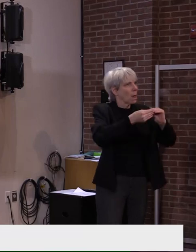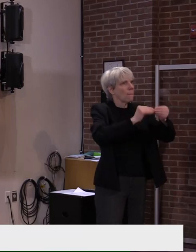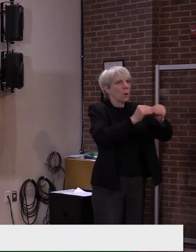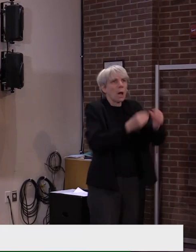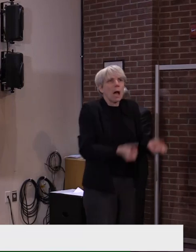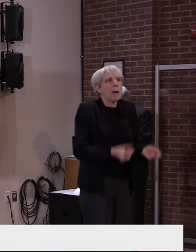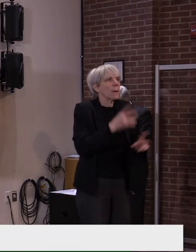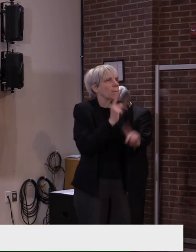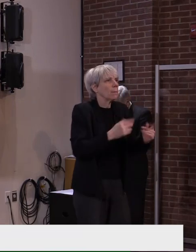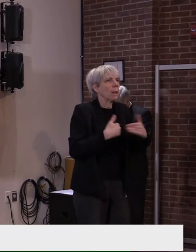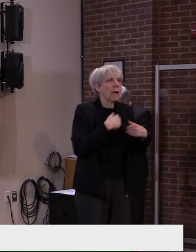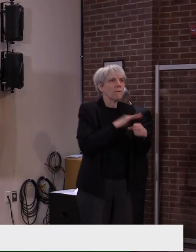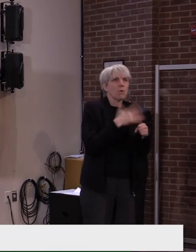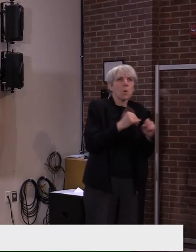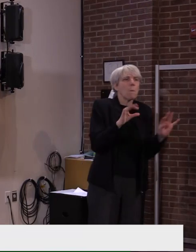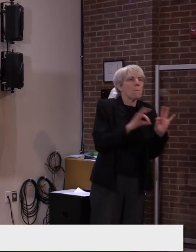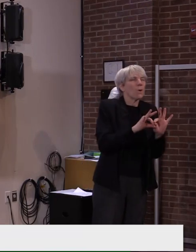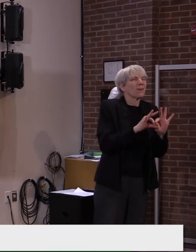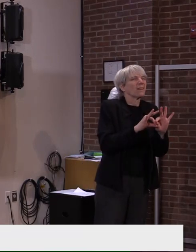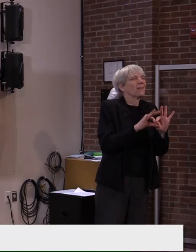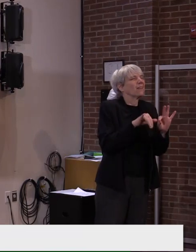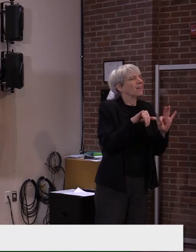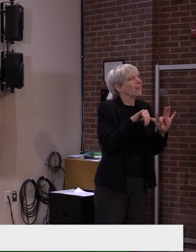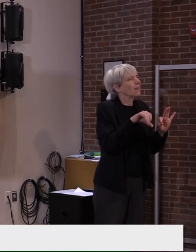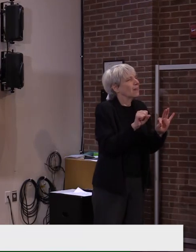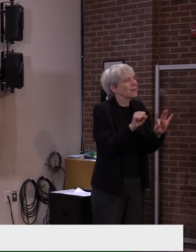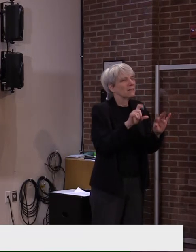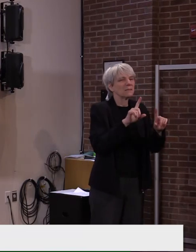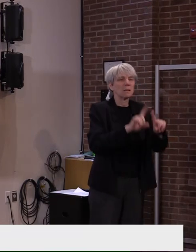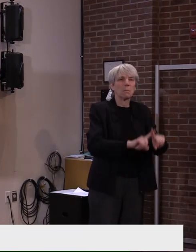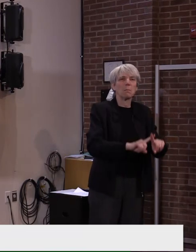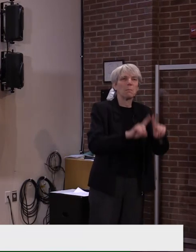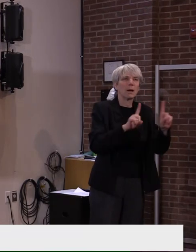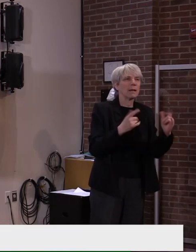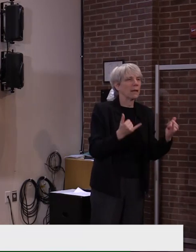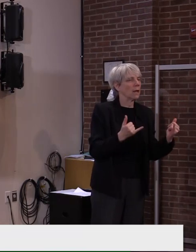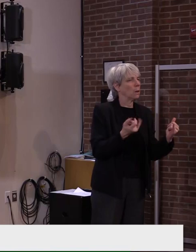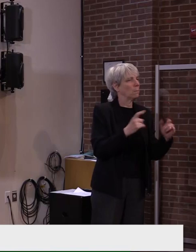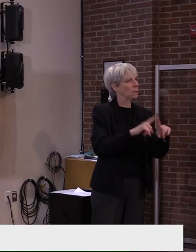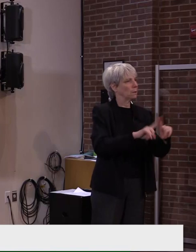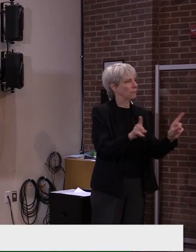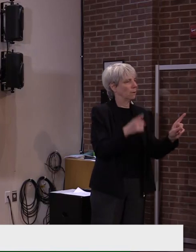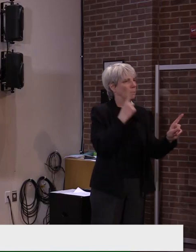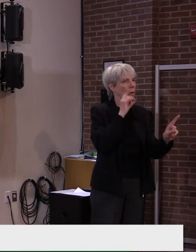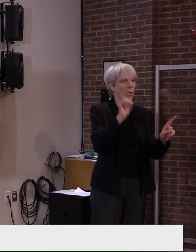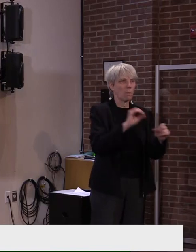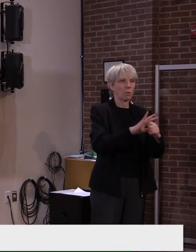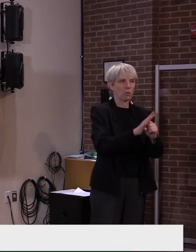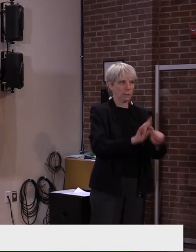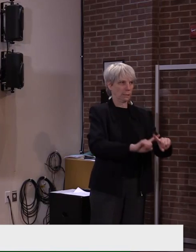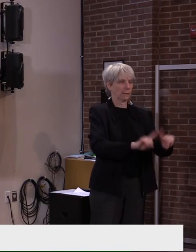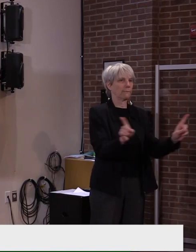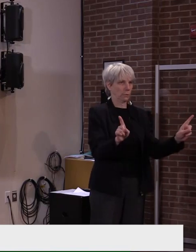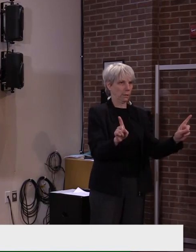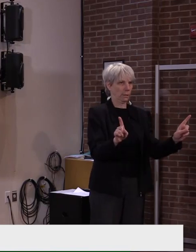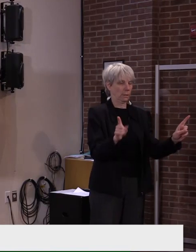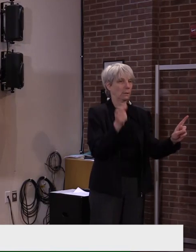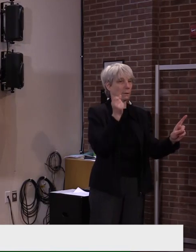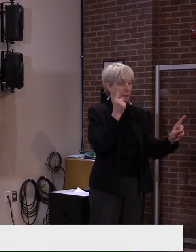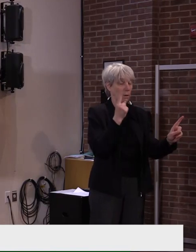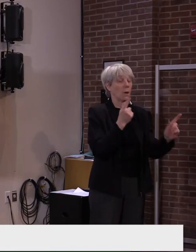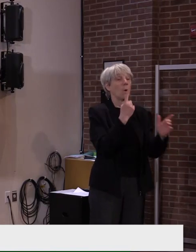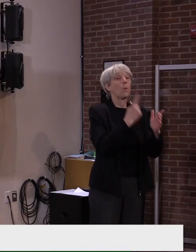important, and I understand that, but really what I and every person on this stage will be watching